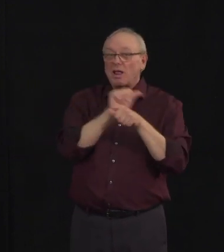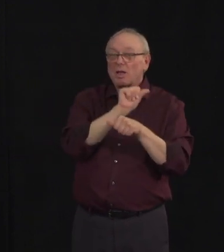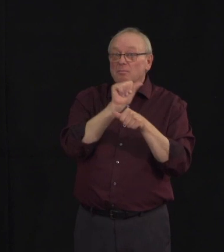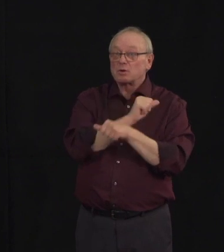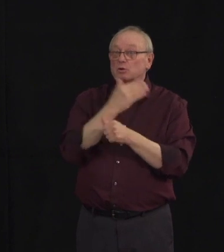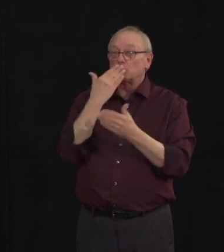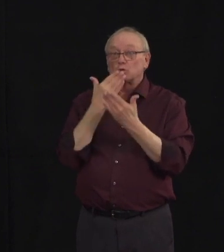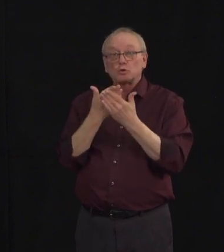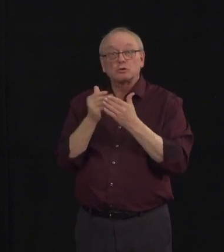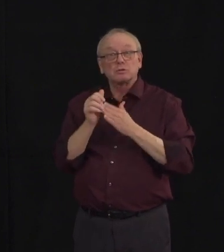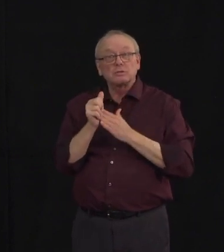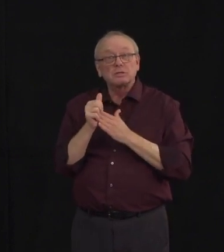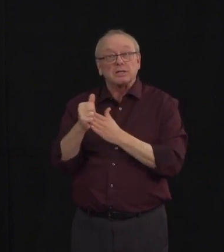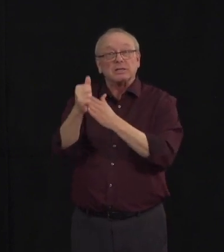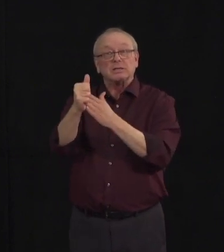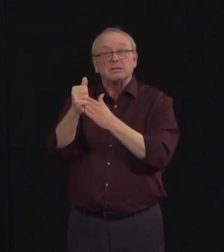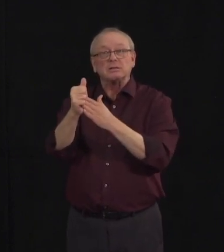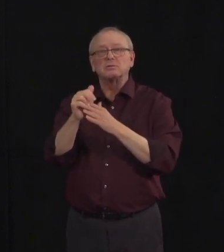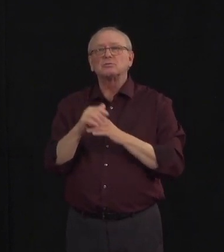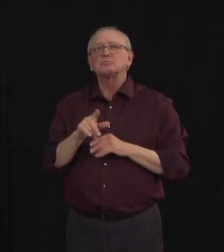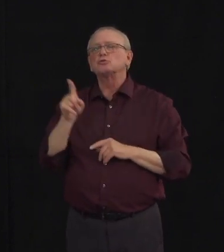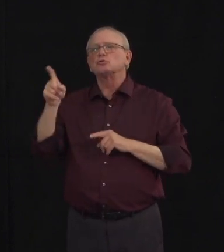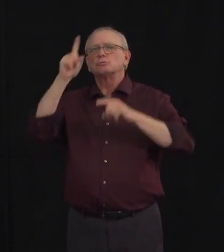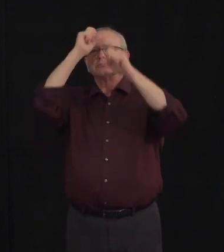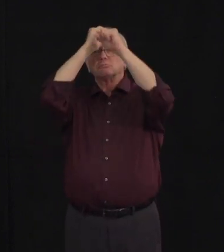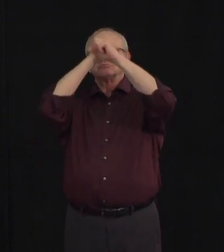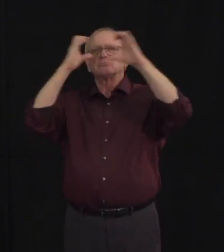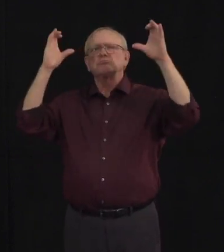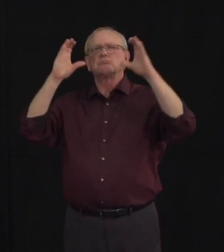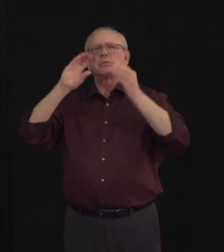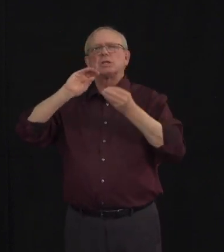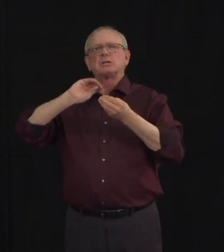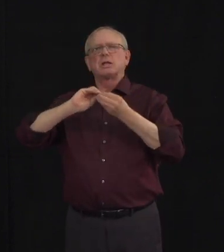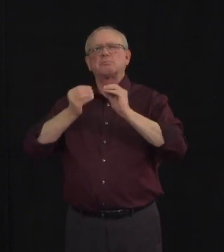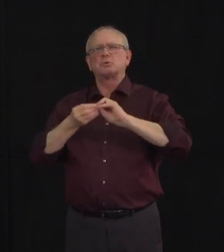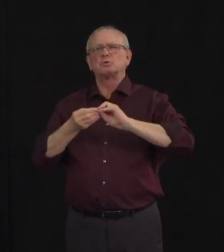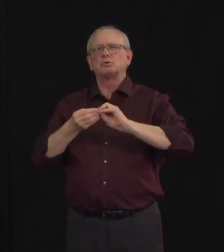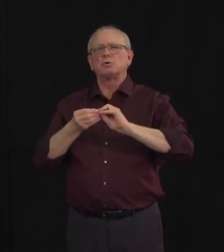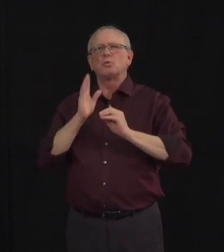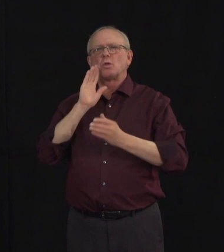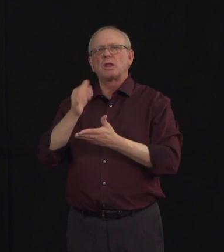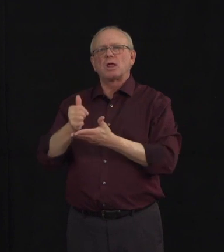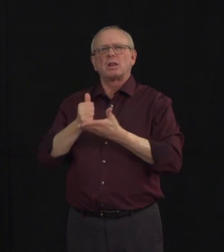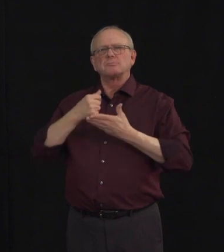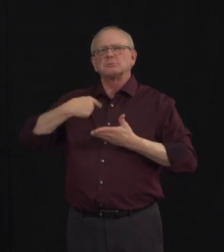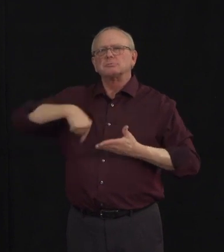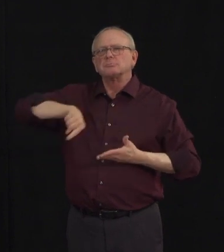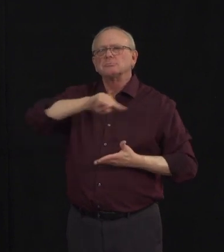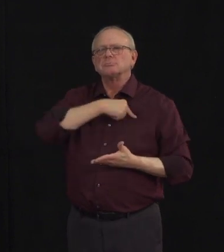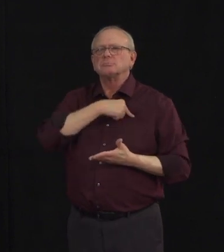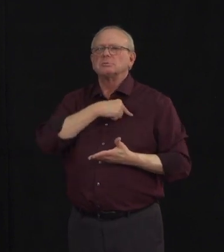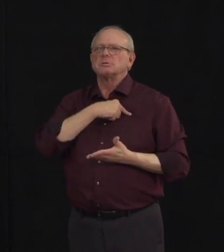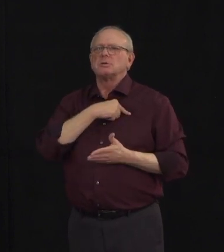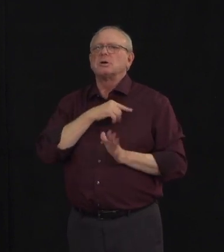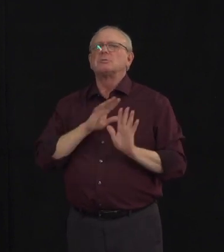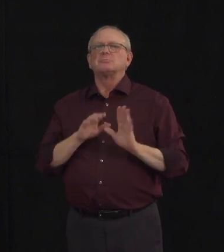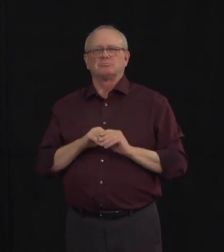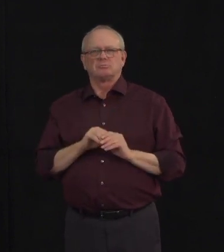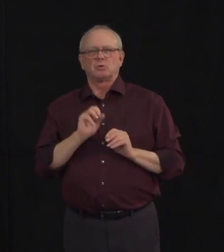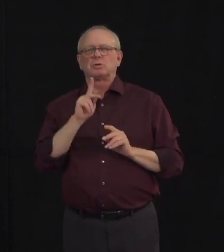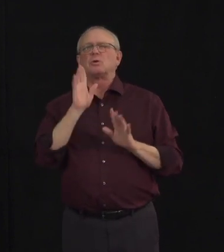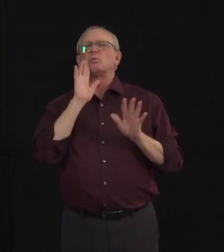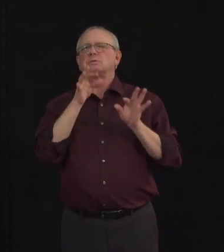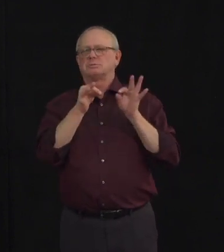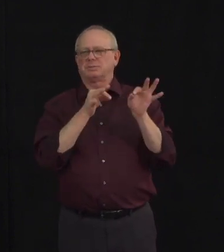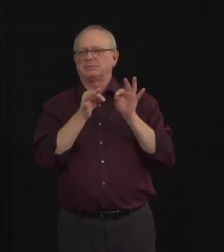Sure. So with respect to the goal of how quickly we would want our team to be able to contact newly